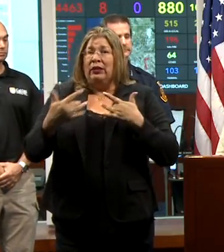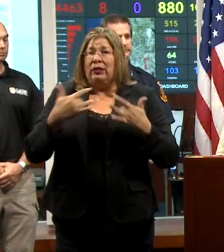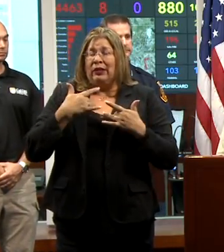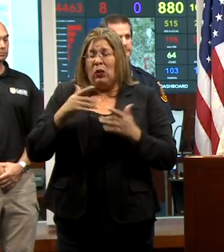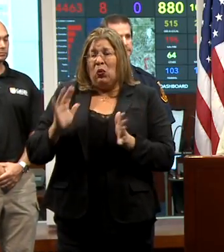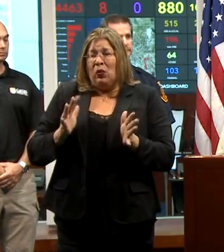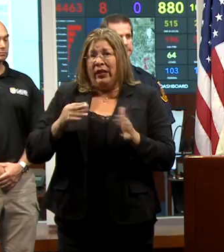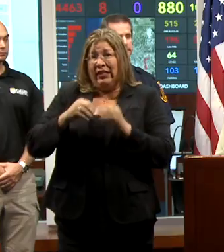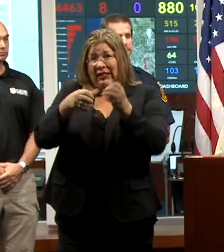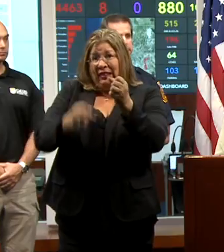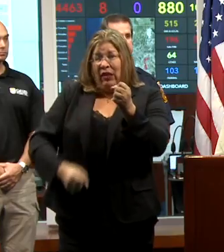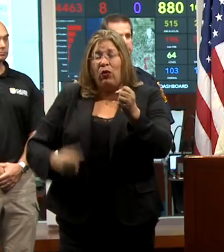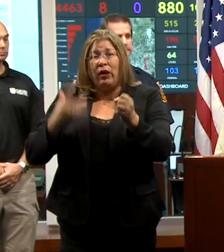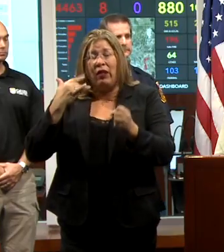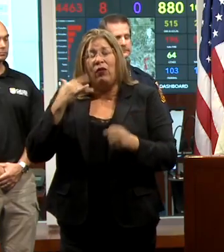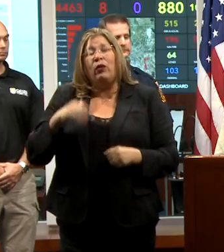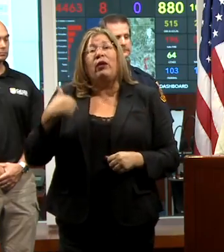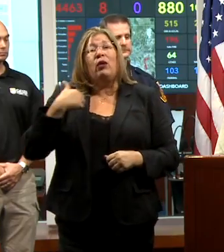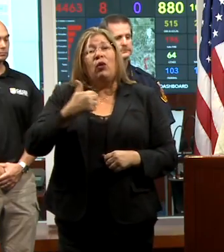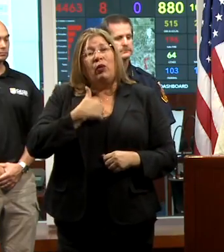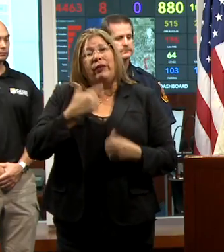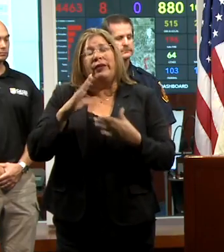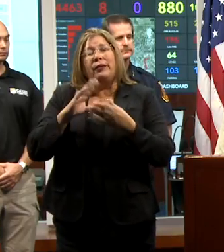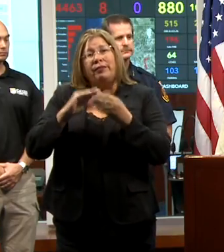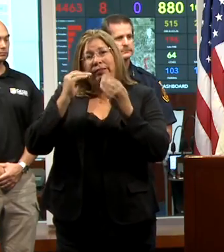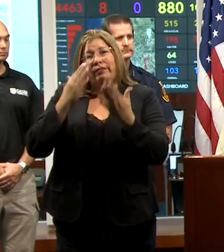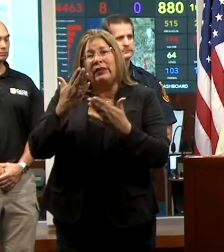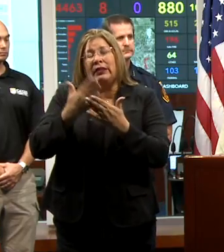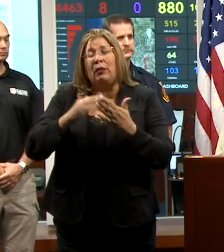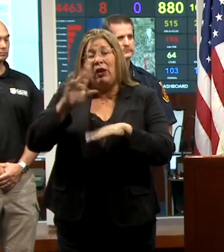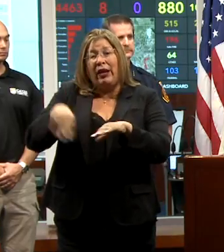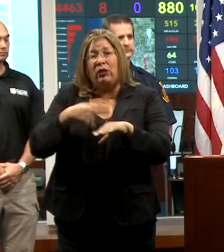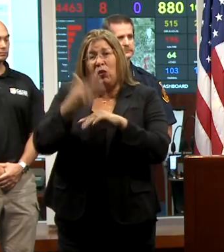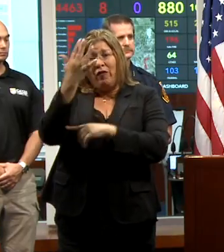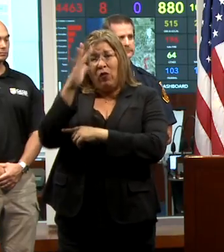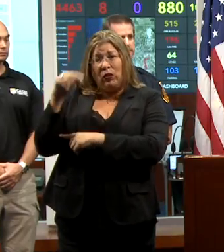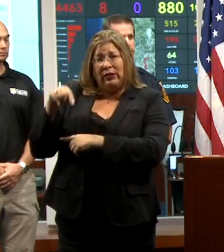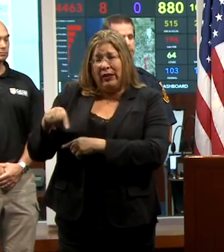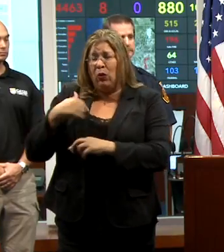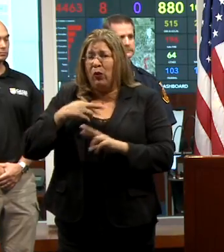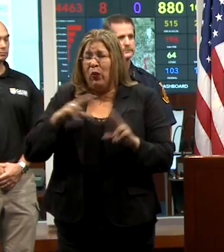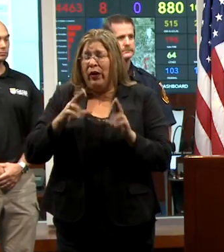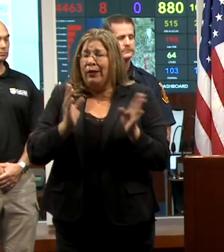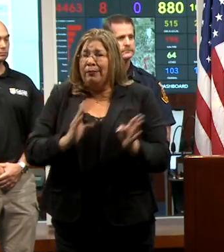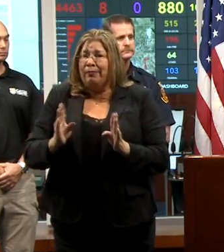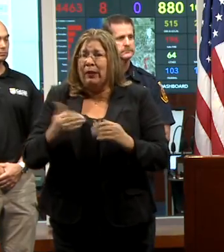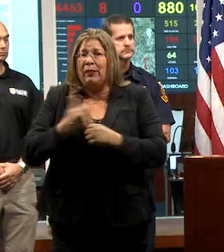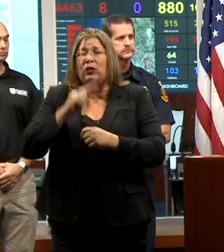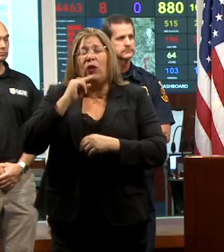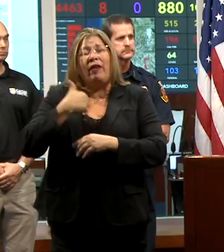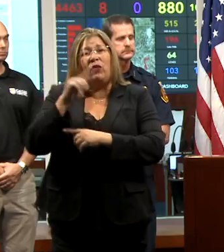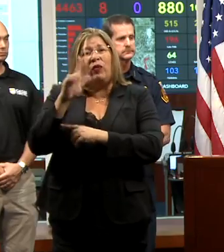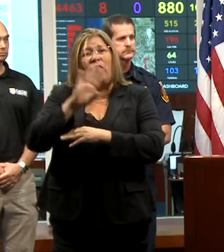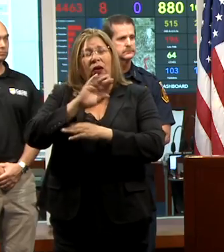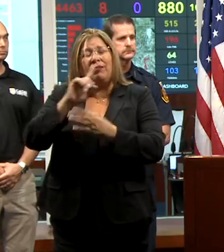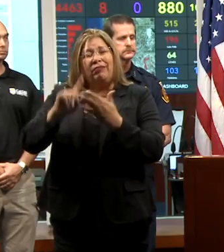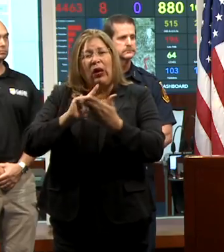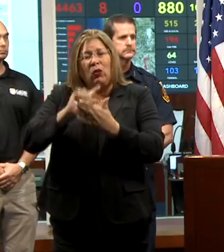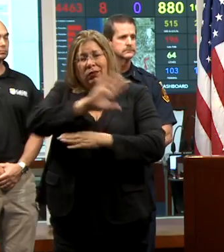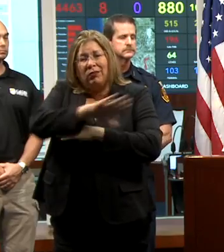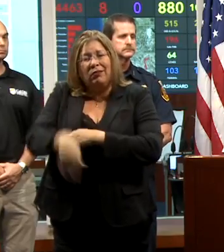events. We've upstaffed across several of the national forests down there to make sure that we have either 24-hour staffing or